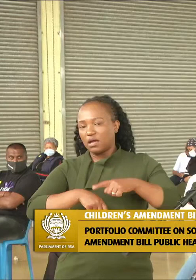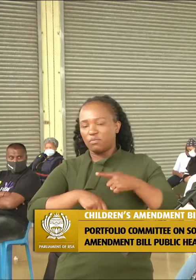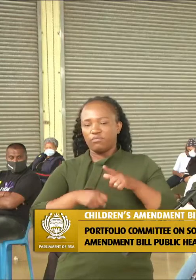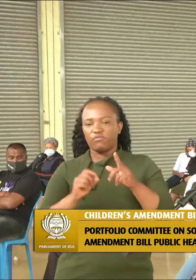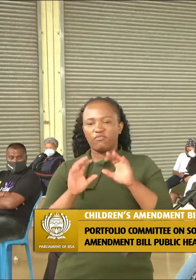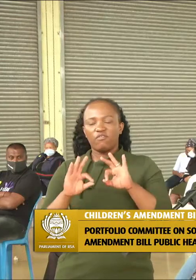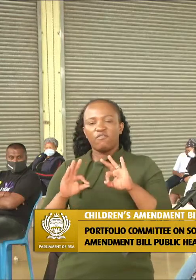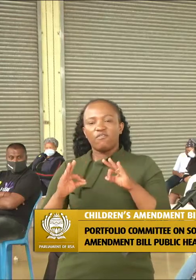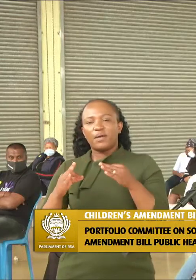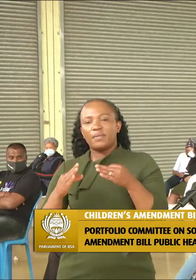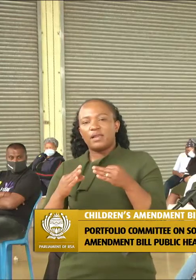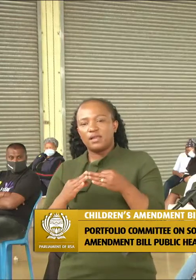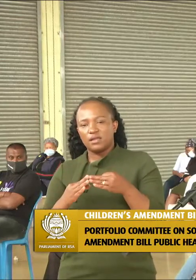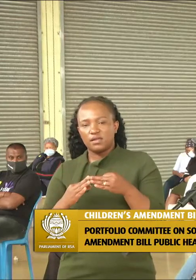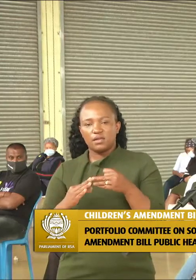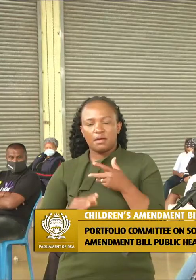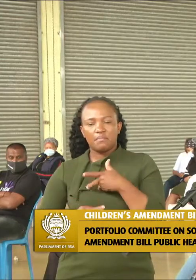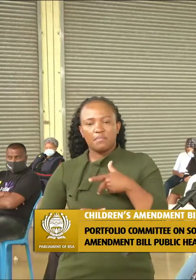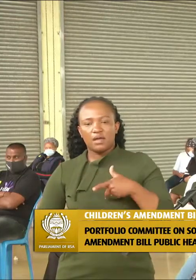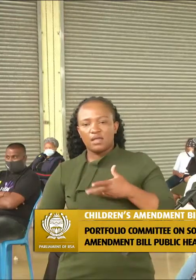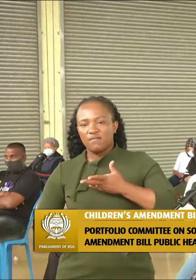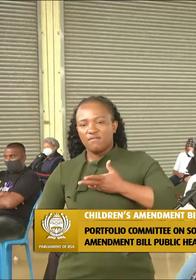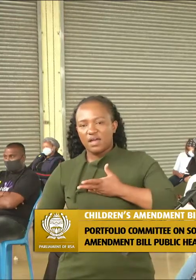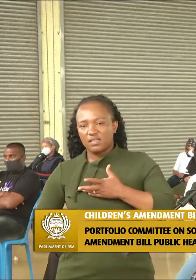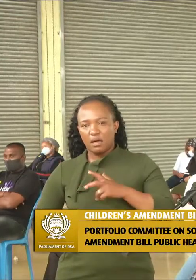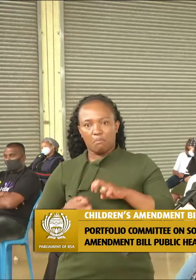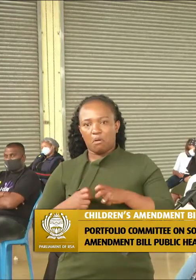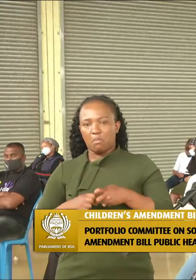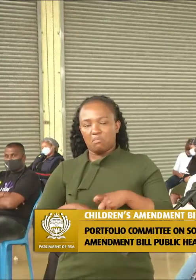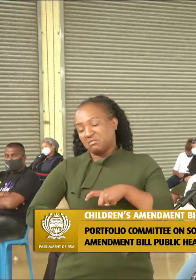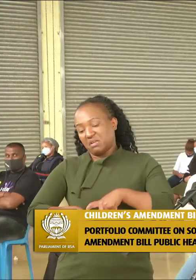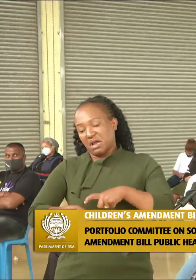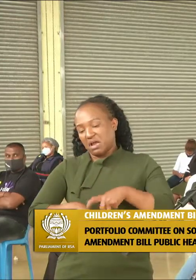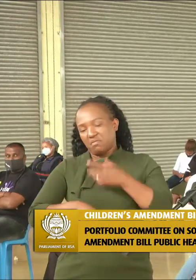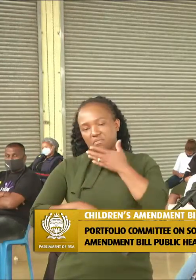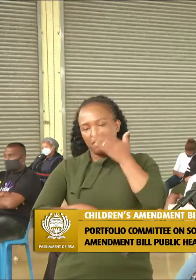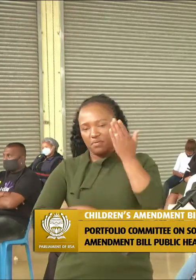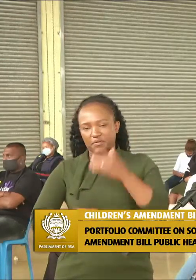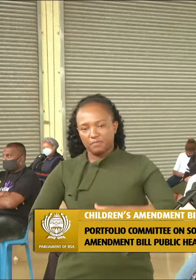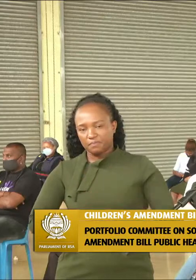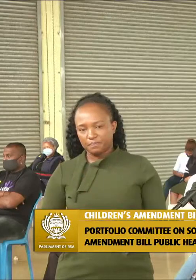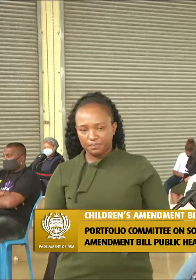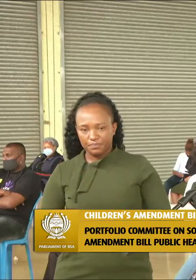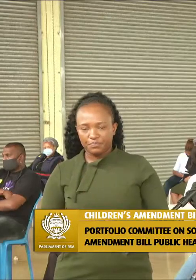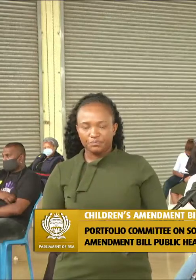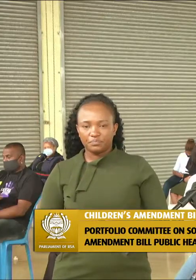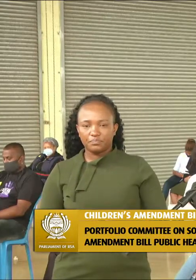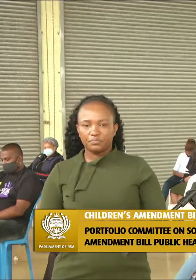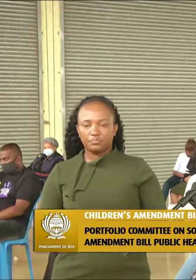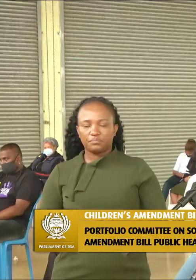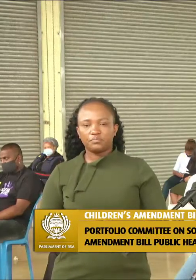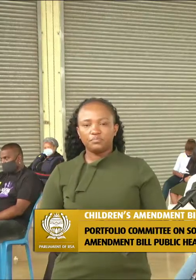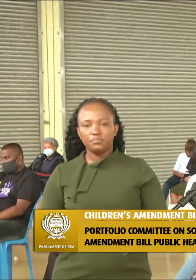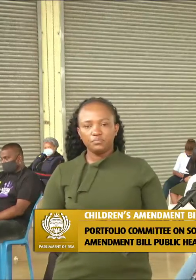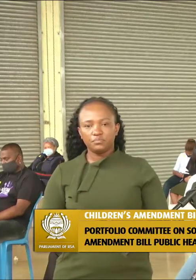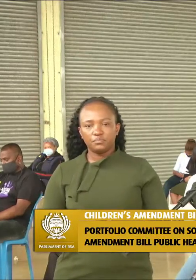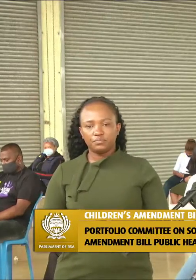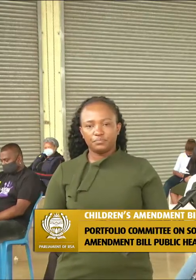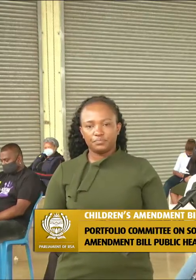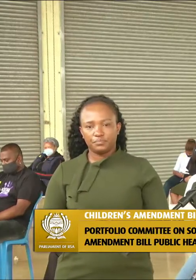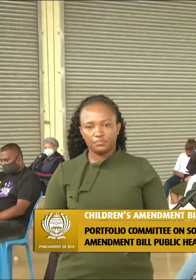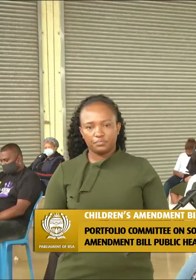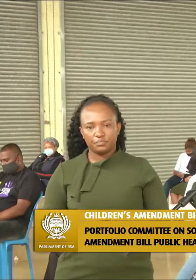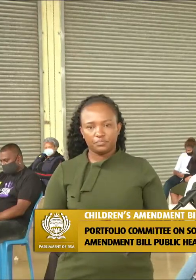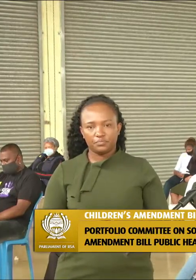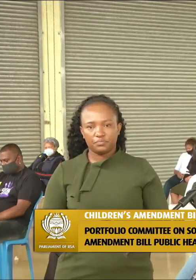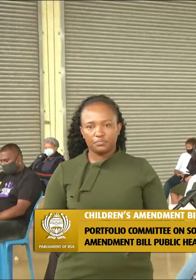ikhathi uma kuba nomzali osolwayo lo mzali osolwayo uyabekwe ngisho namacala